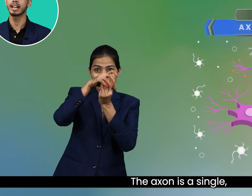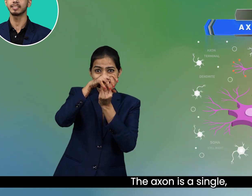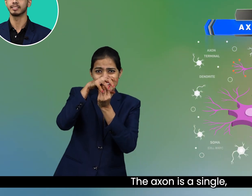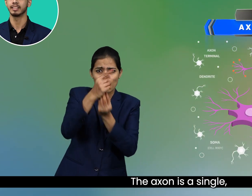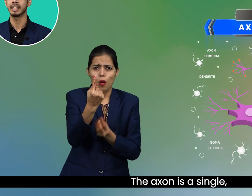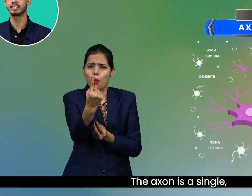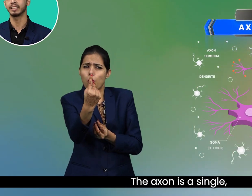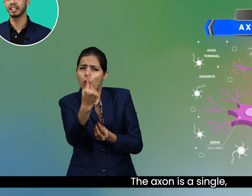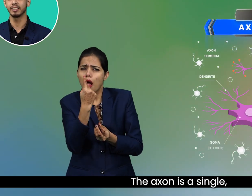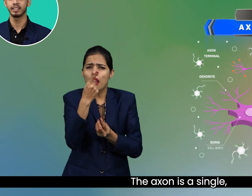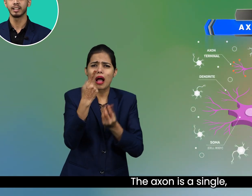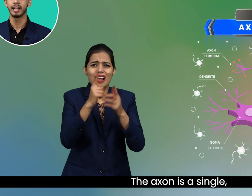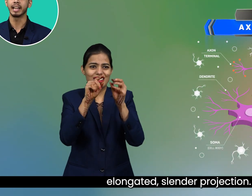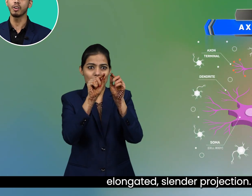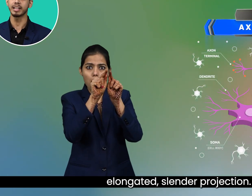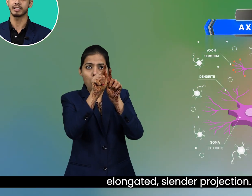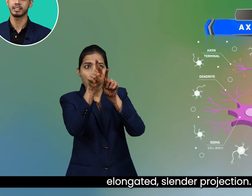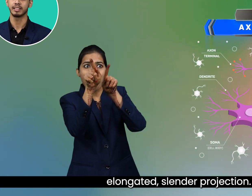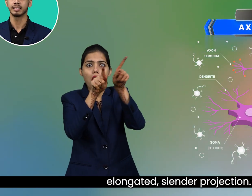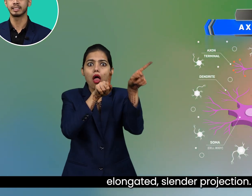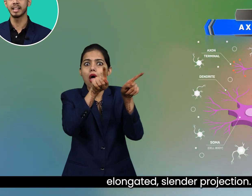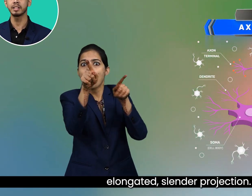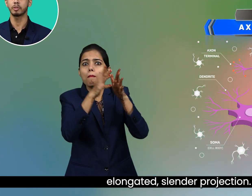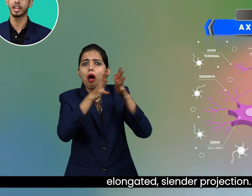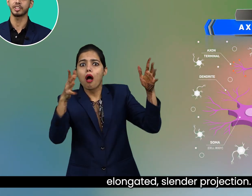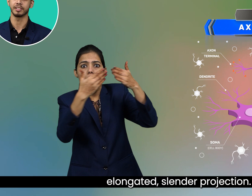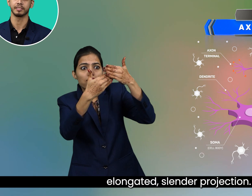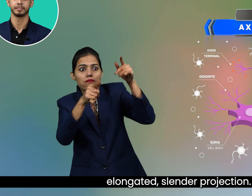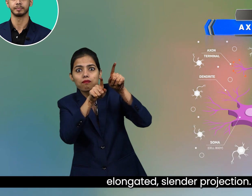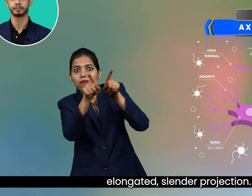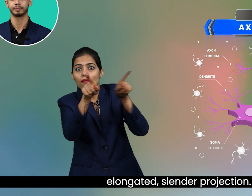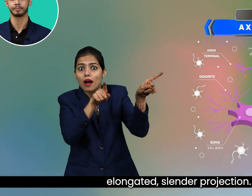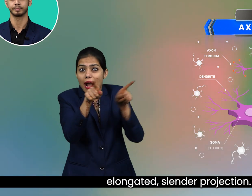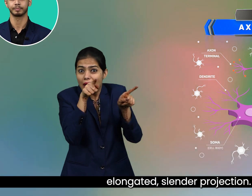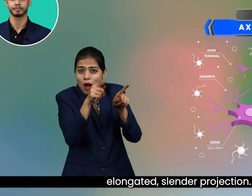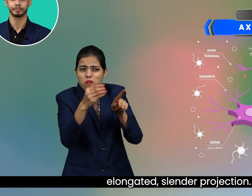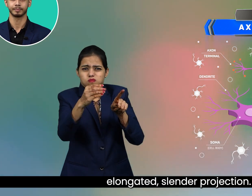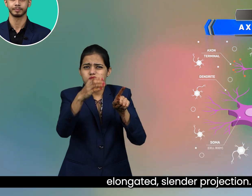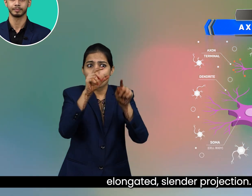The axon is a single, elongated, slender projection.